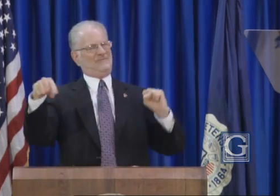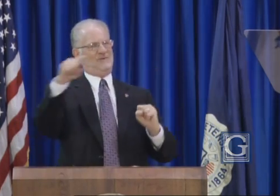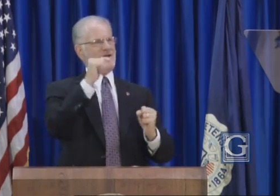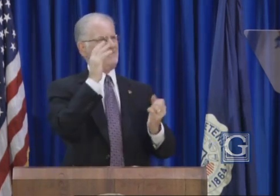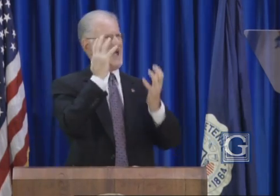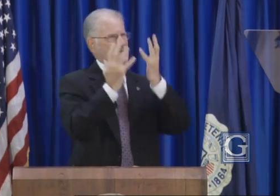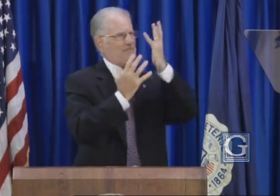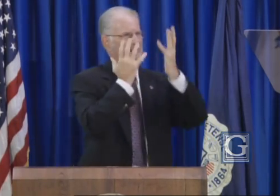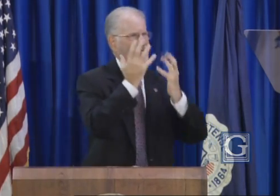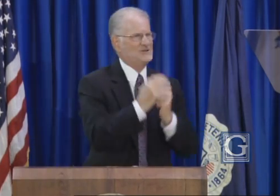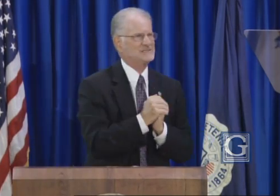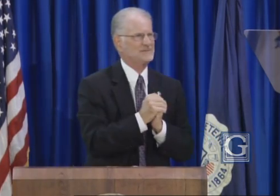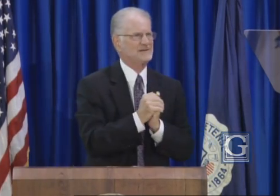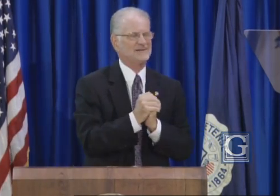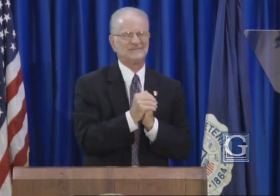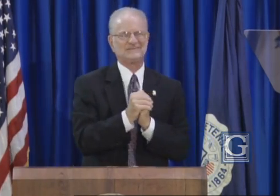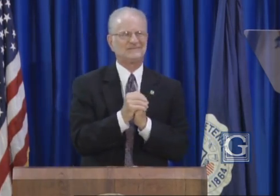But I'm going to save you from that.